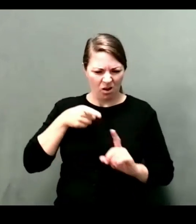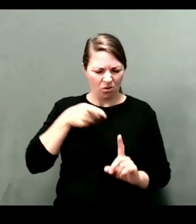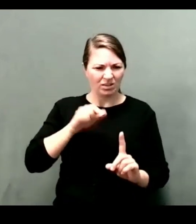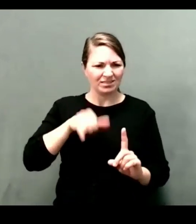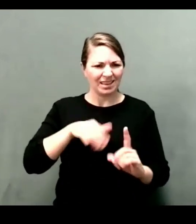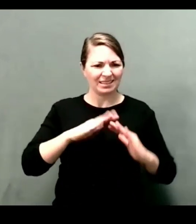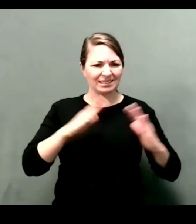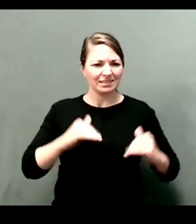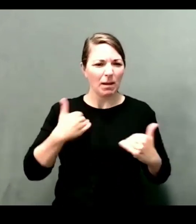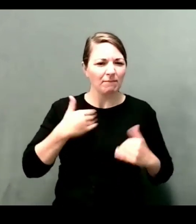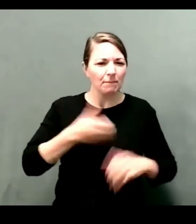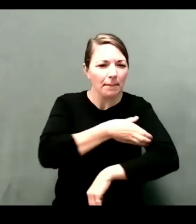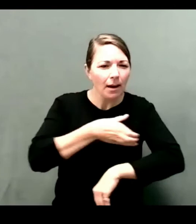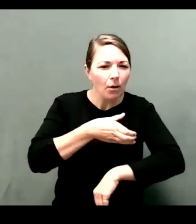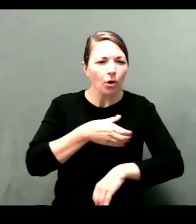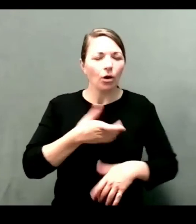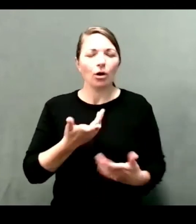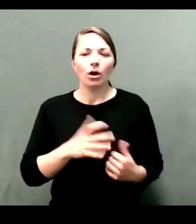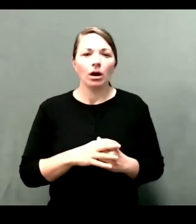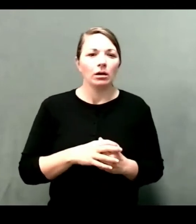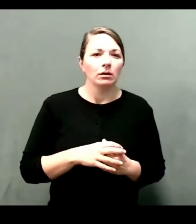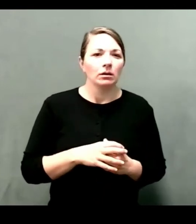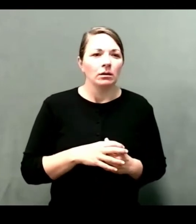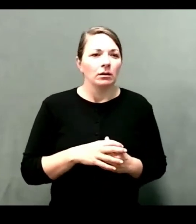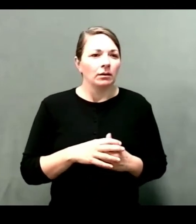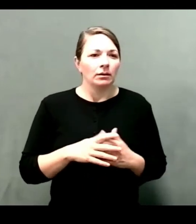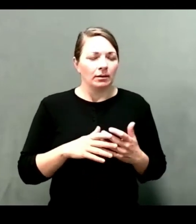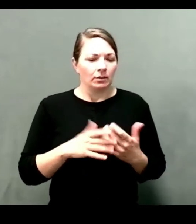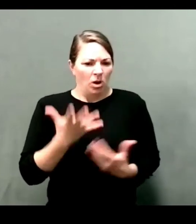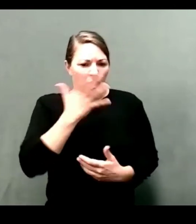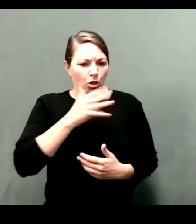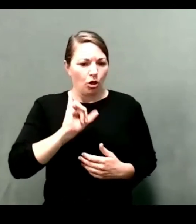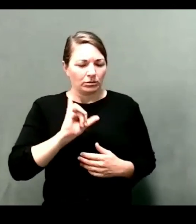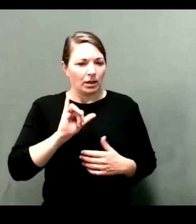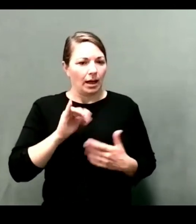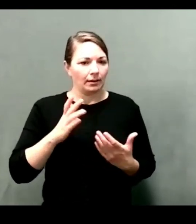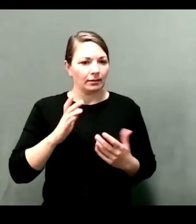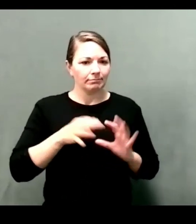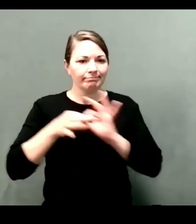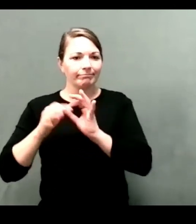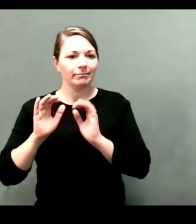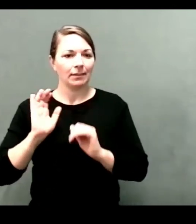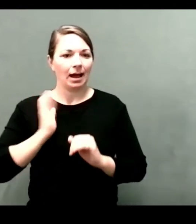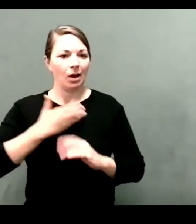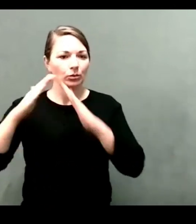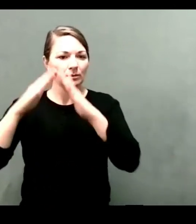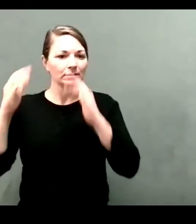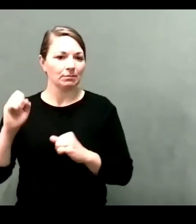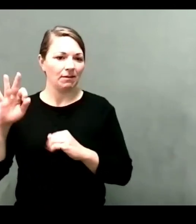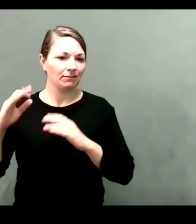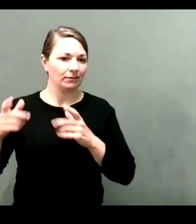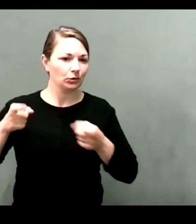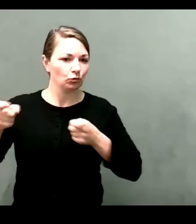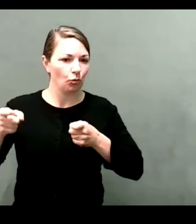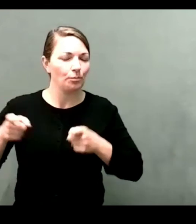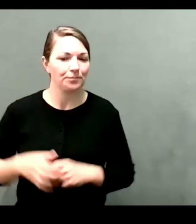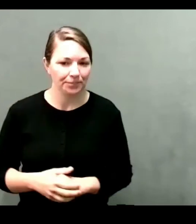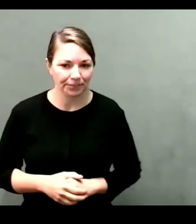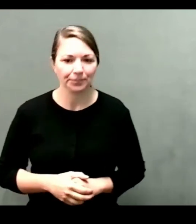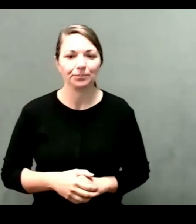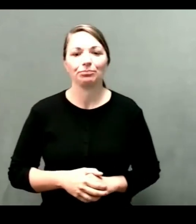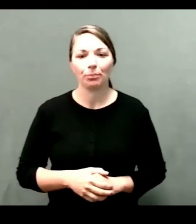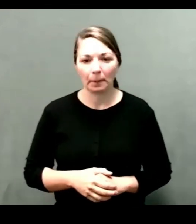it shapes itself when it comes to our systems of control. Okay, so with that